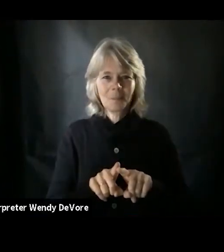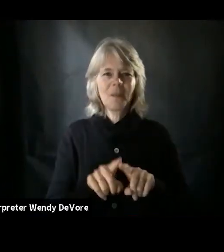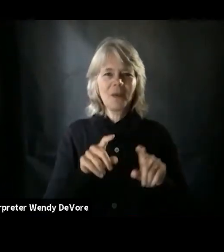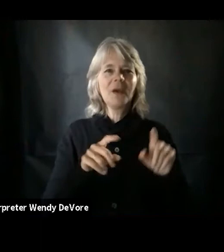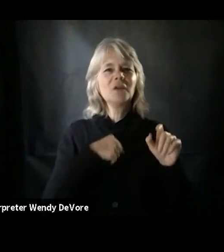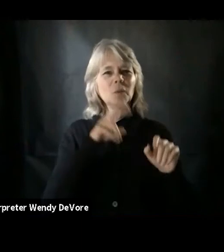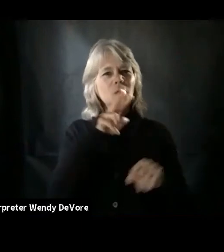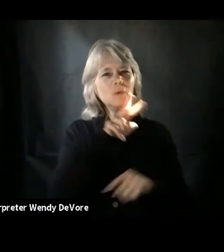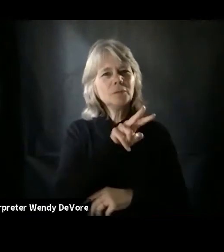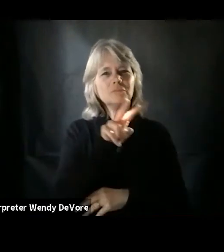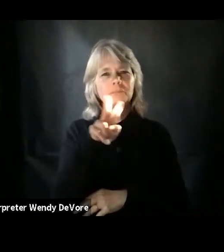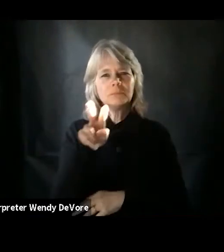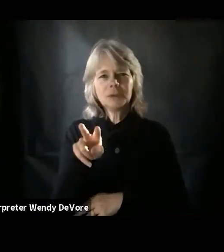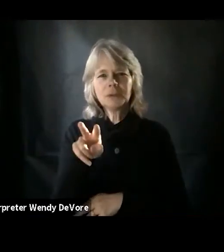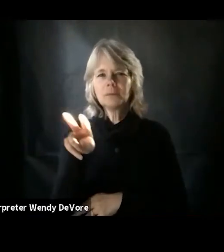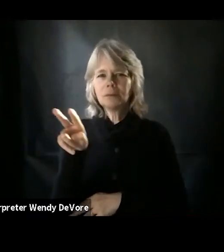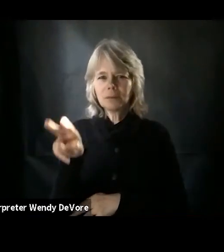in between.